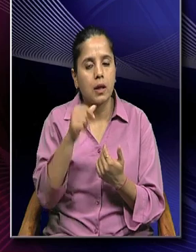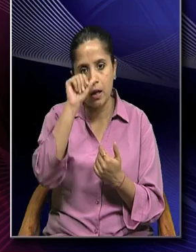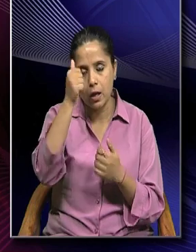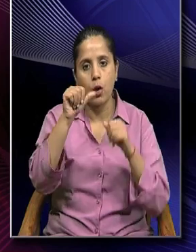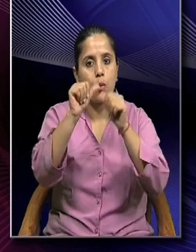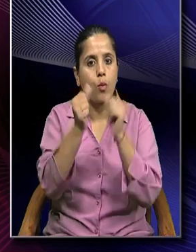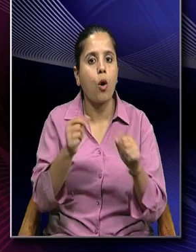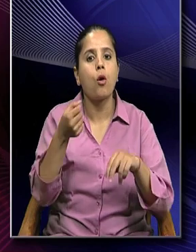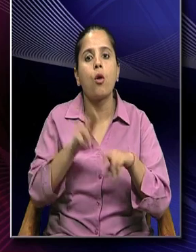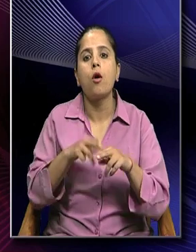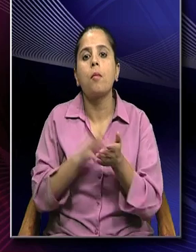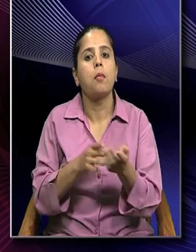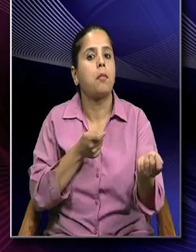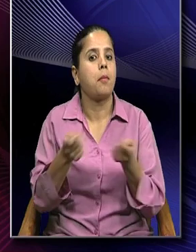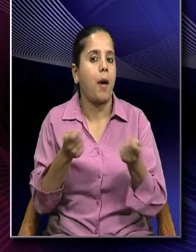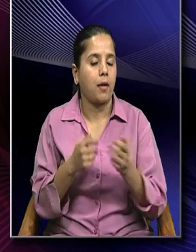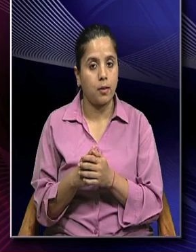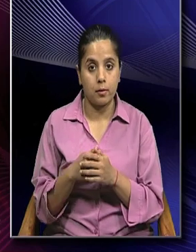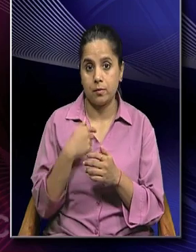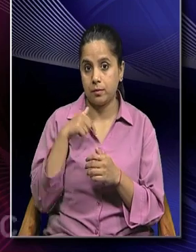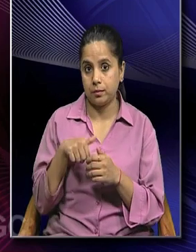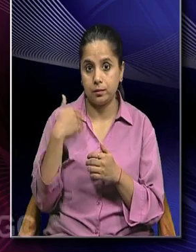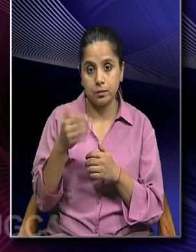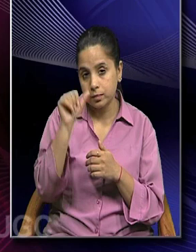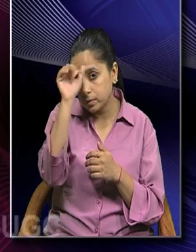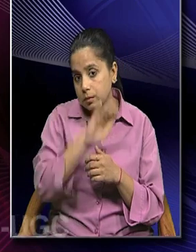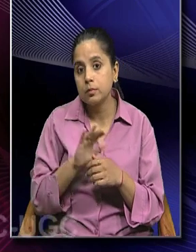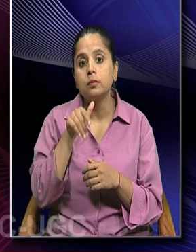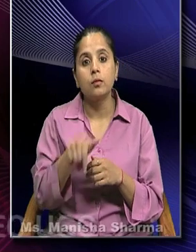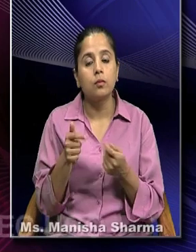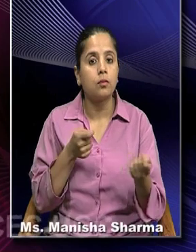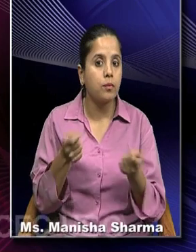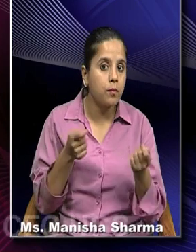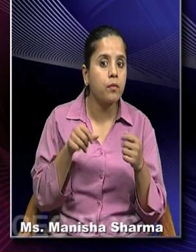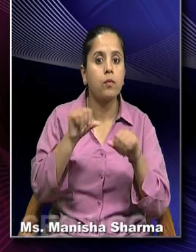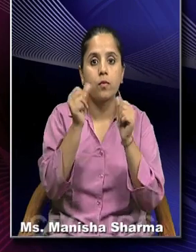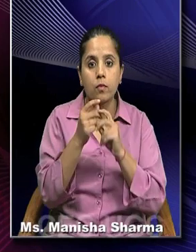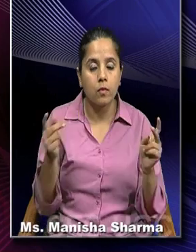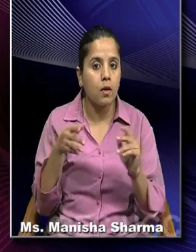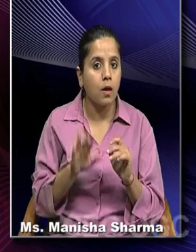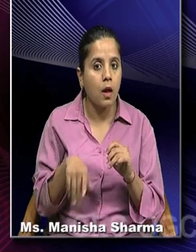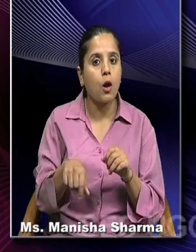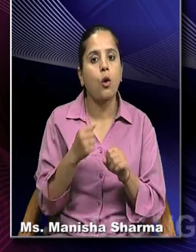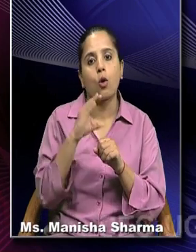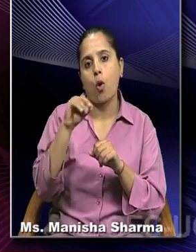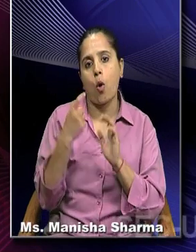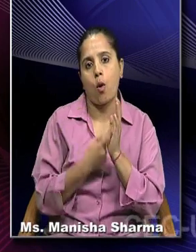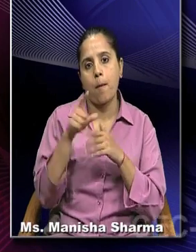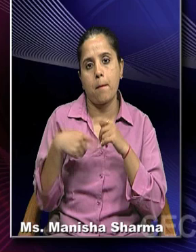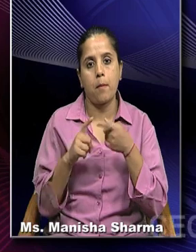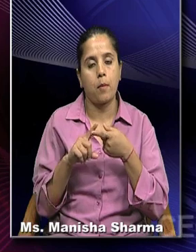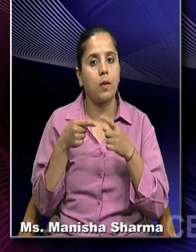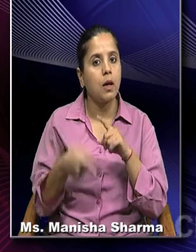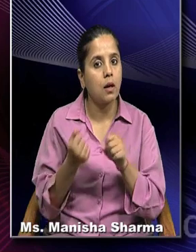model of management. We were going through the Indian model of management, what is called as corporate Gita, that is looking at